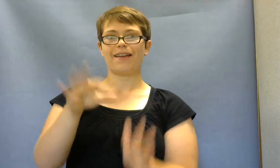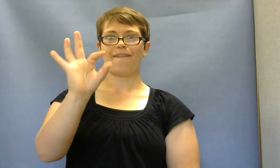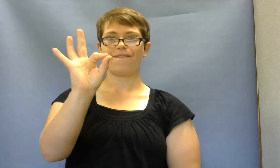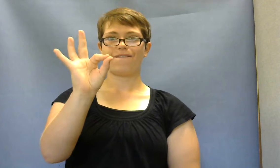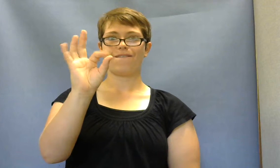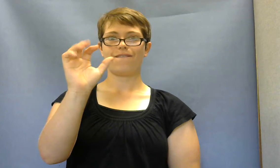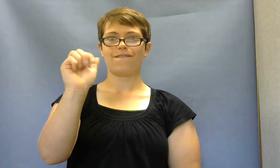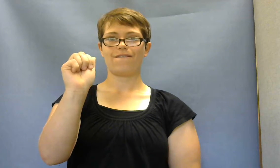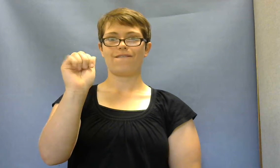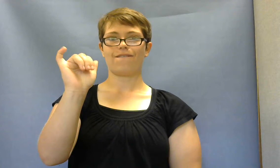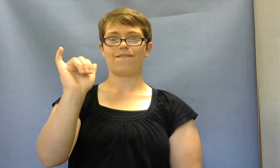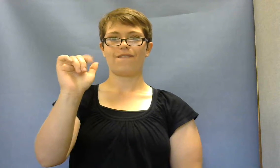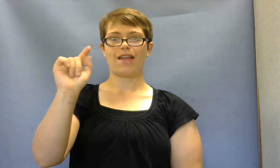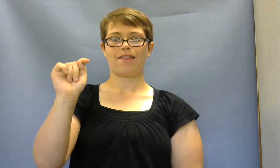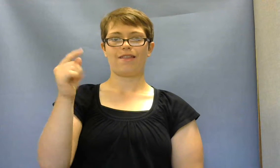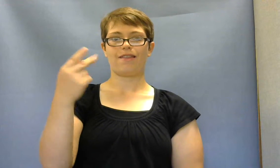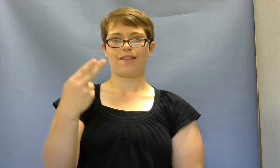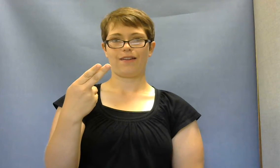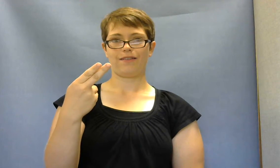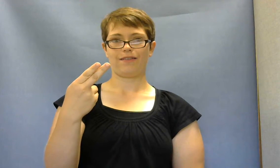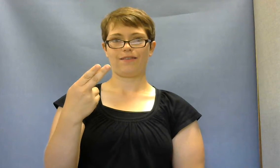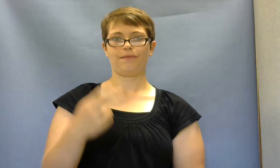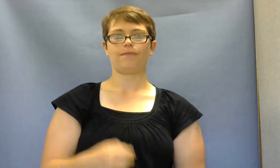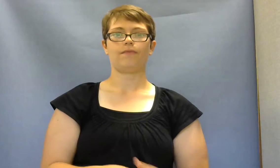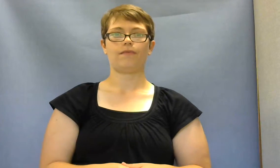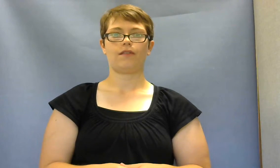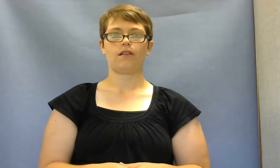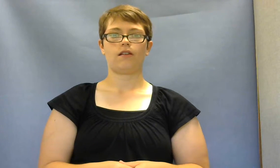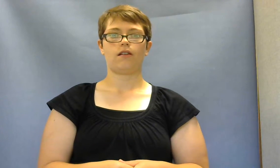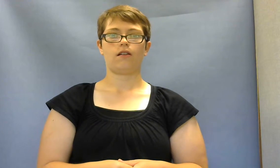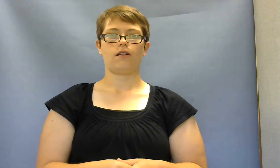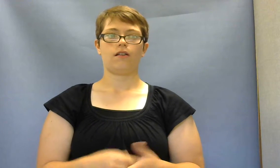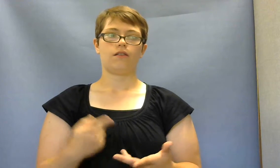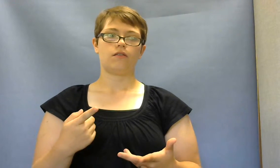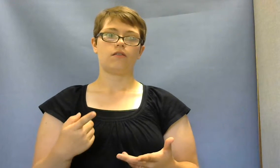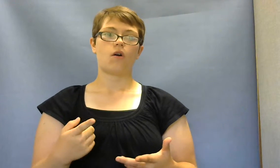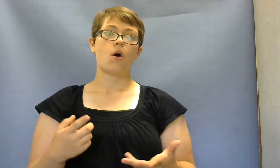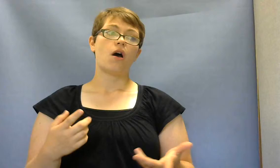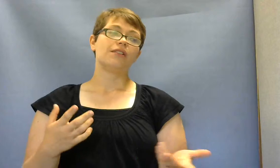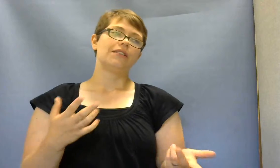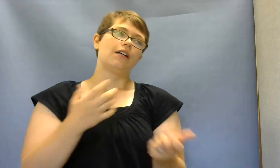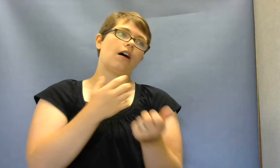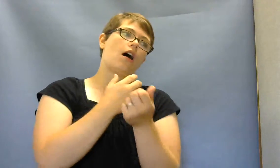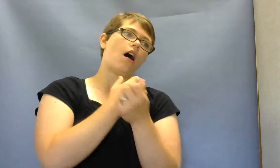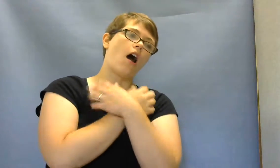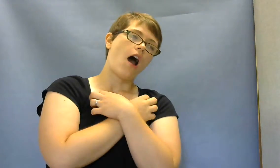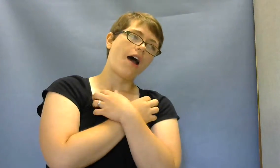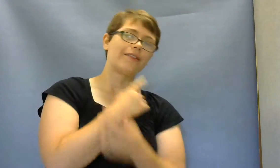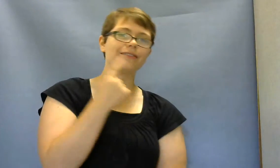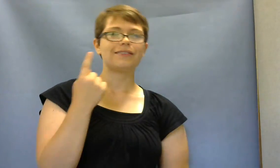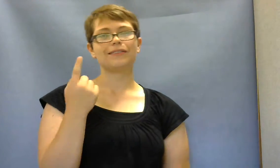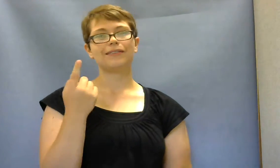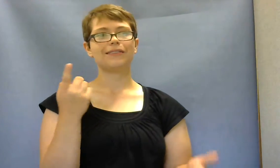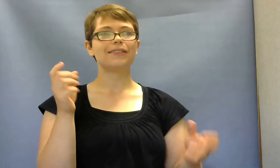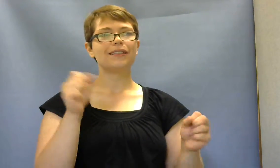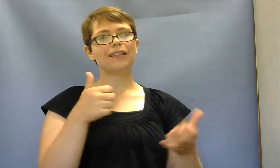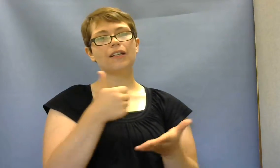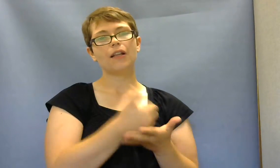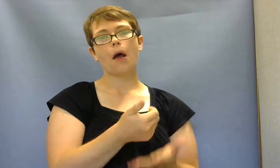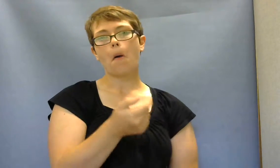words. But when hugs can't do anything, that's where faith kicks in. For me, words and hugs were not enough, but